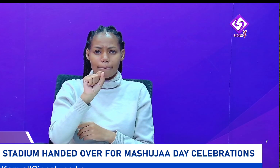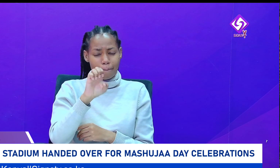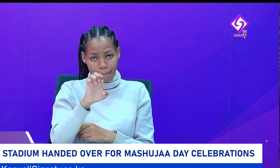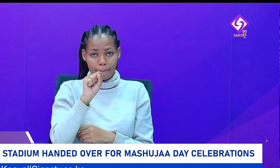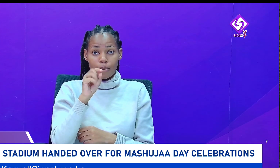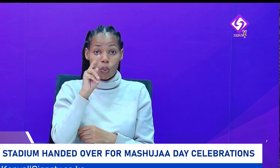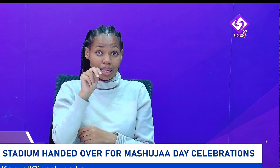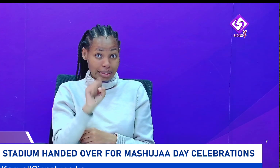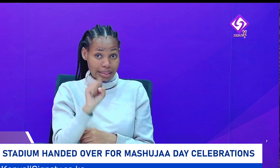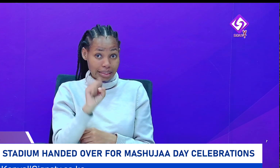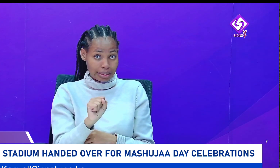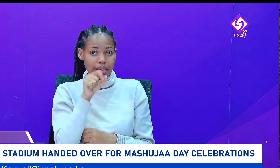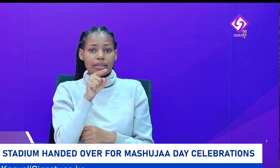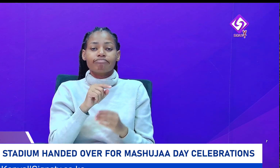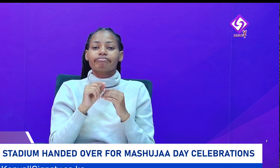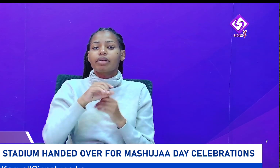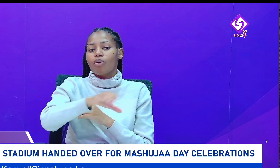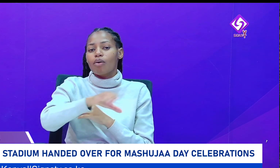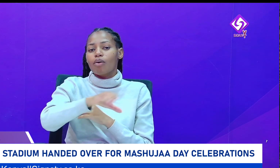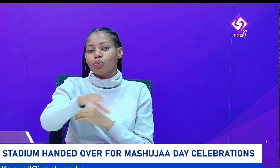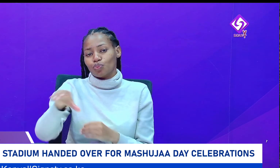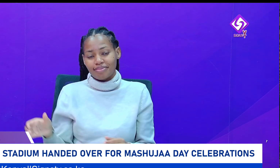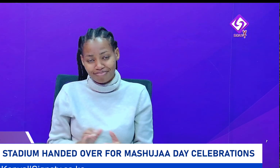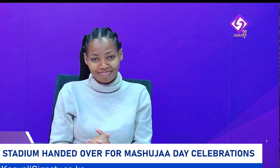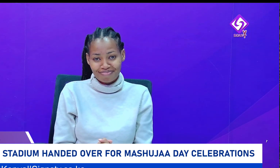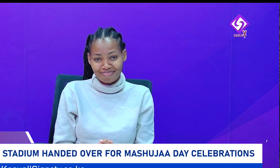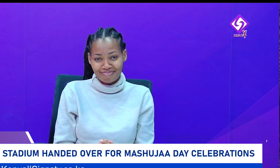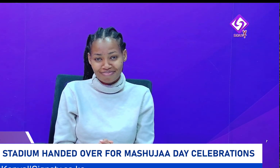a significant milestone for the county.